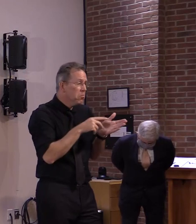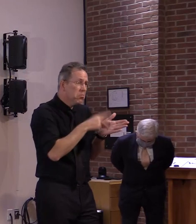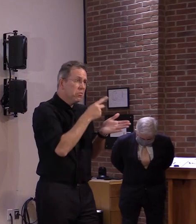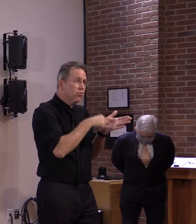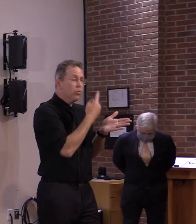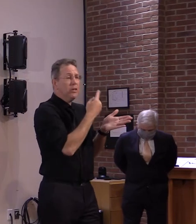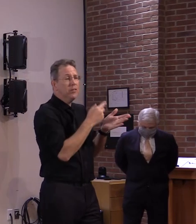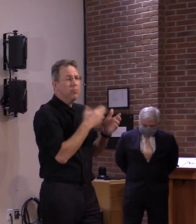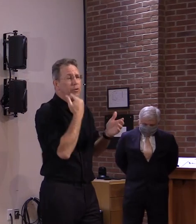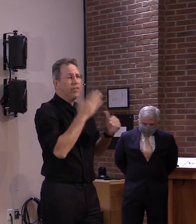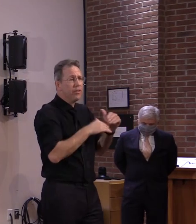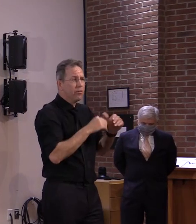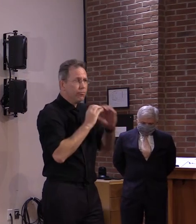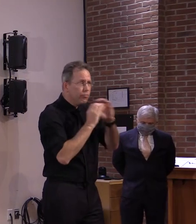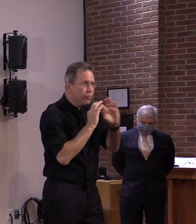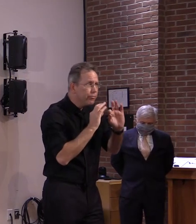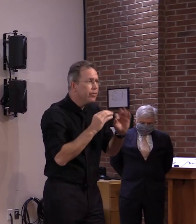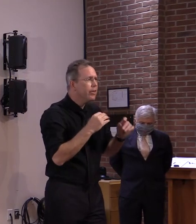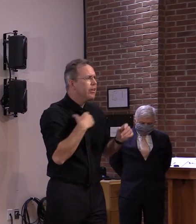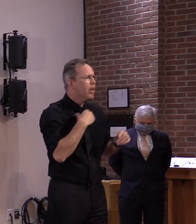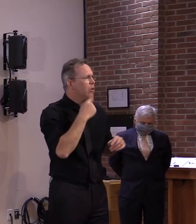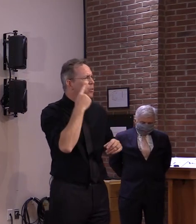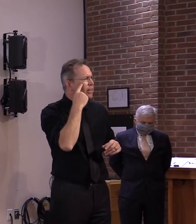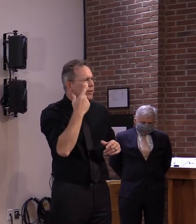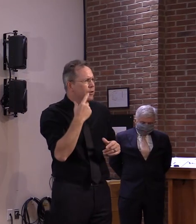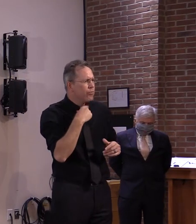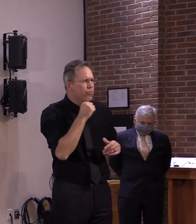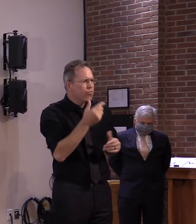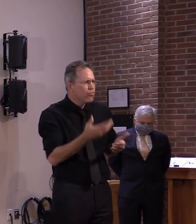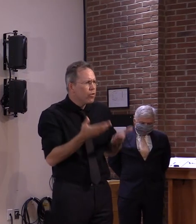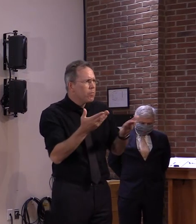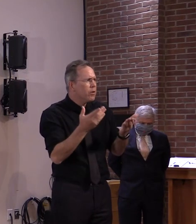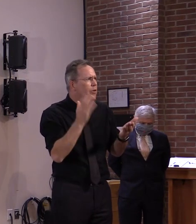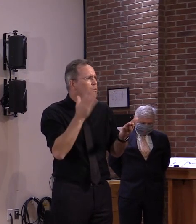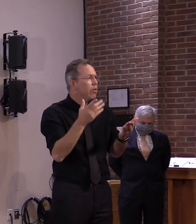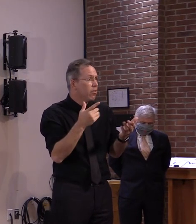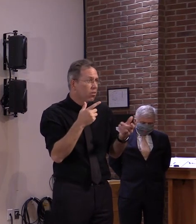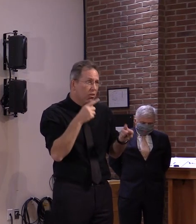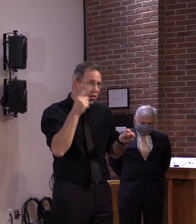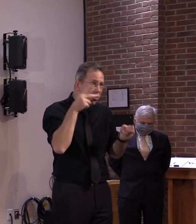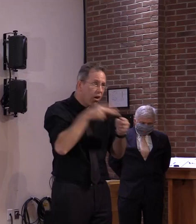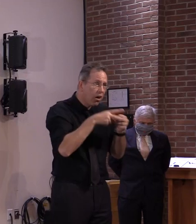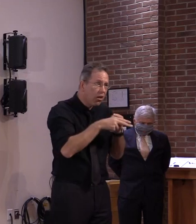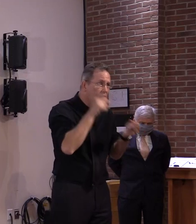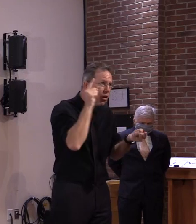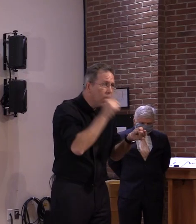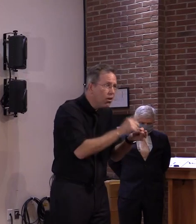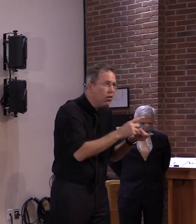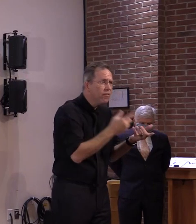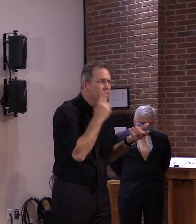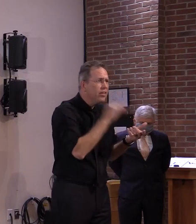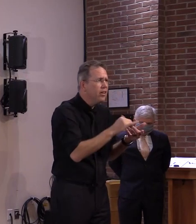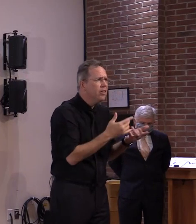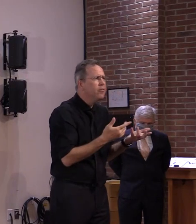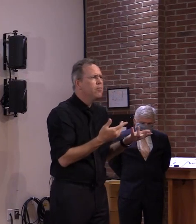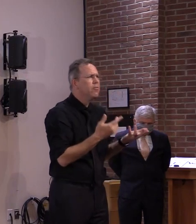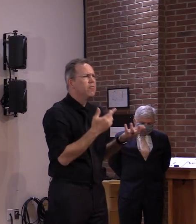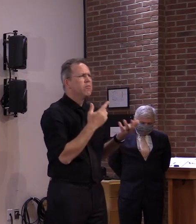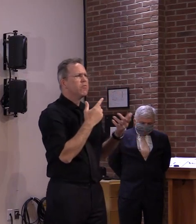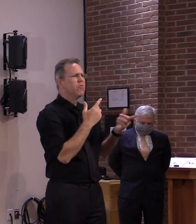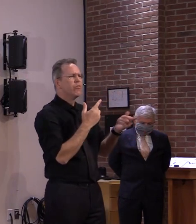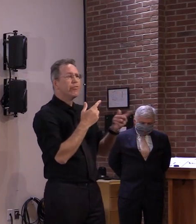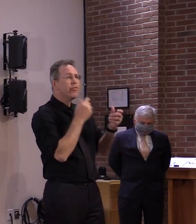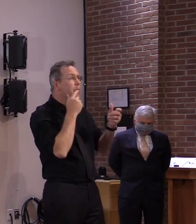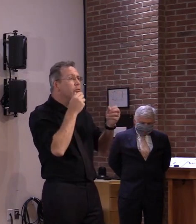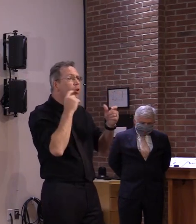delivered. So I don't think we would recommend going to a smaller number of public safety answering points. And